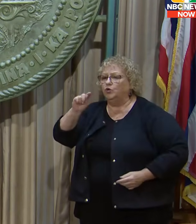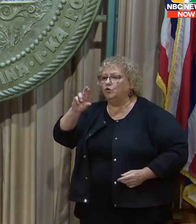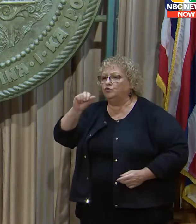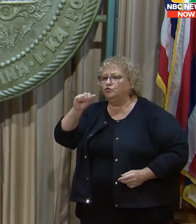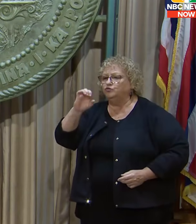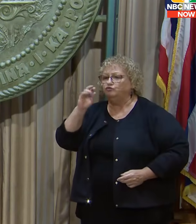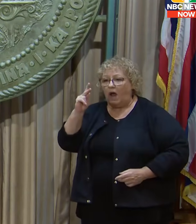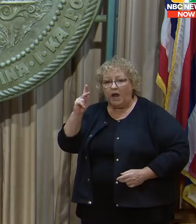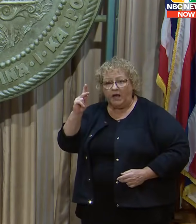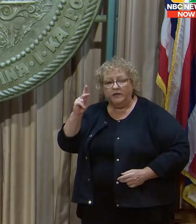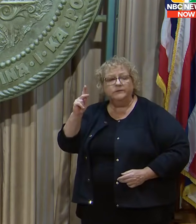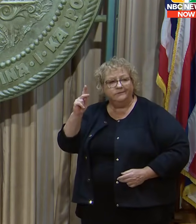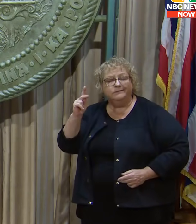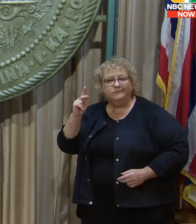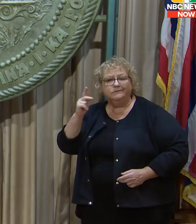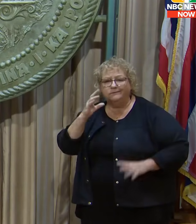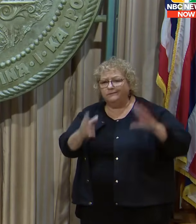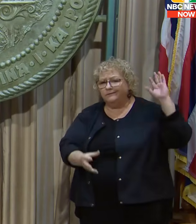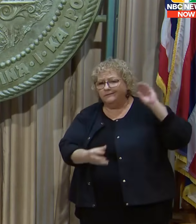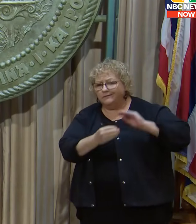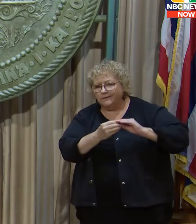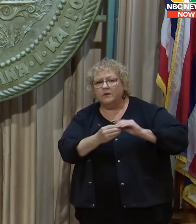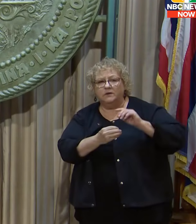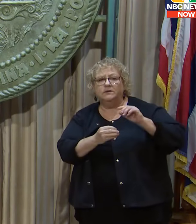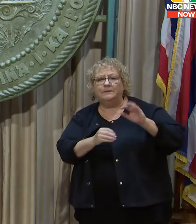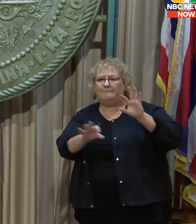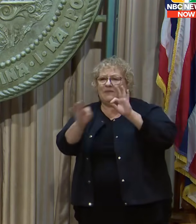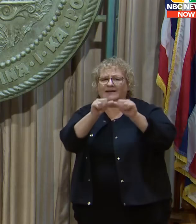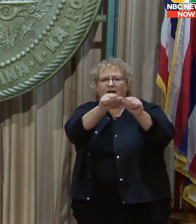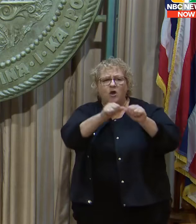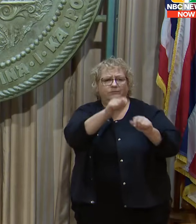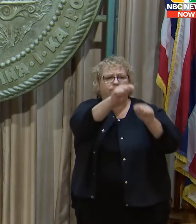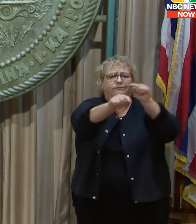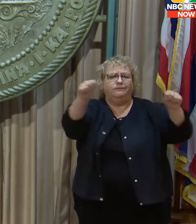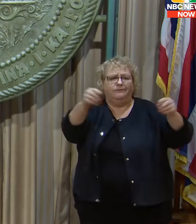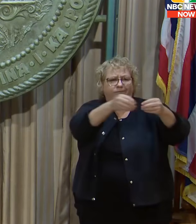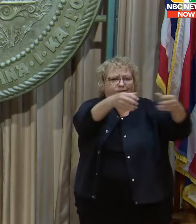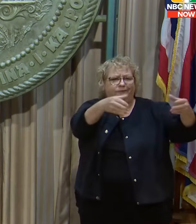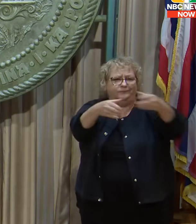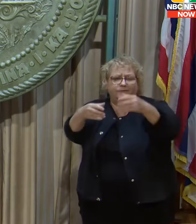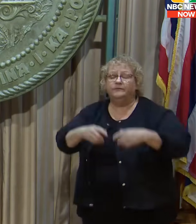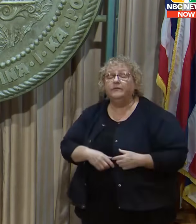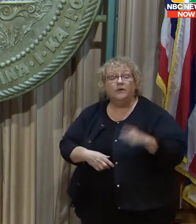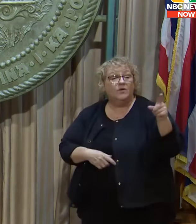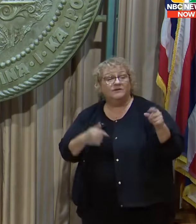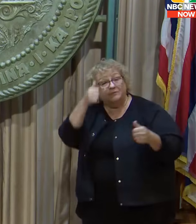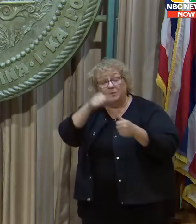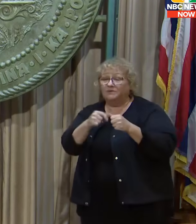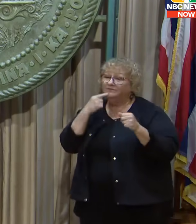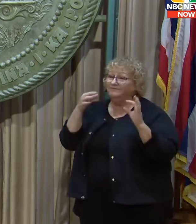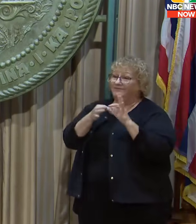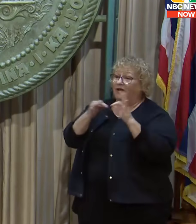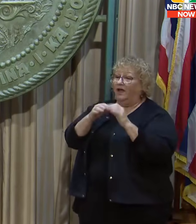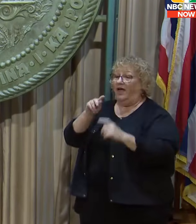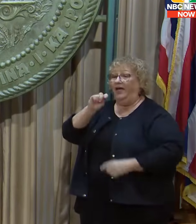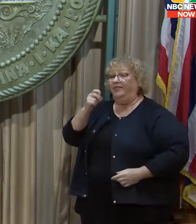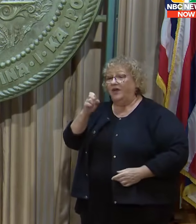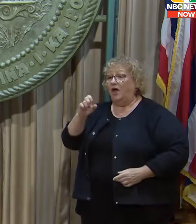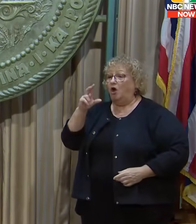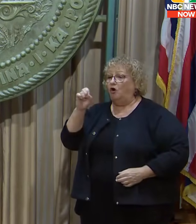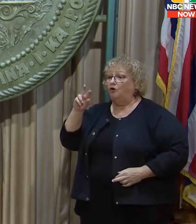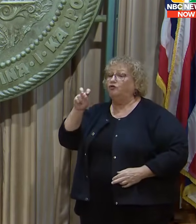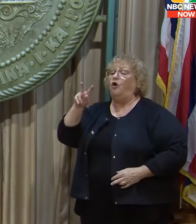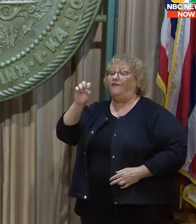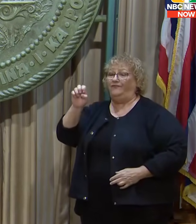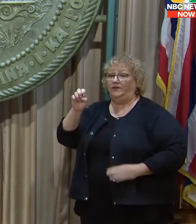now pretty well tabulated for the state. We're also seeing in the epidemic curve that you keep hearing about, the flattening of the